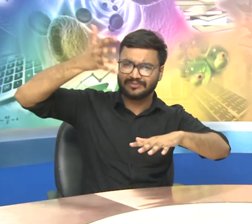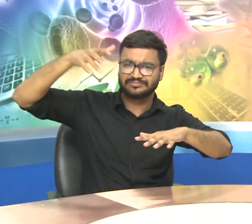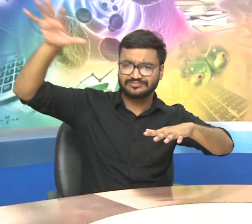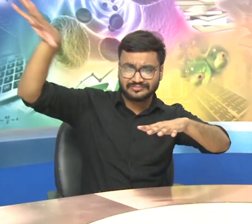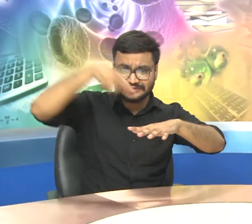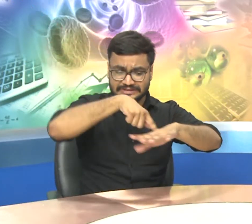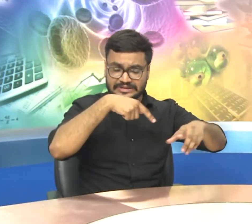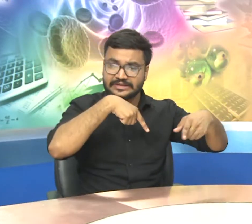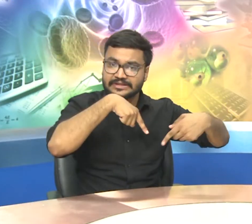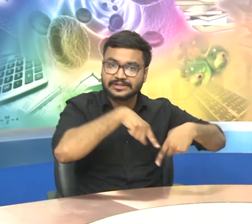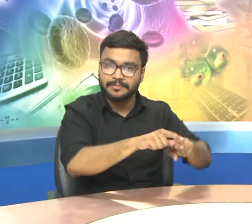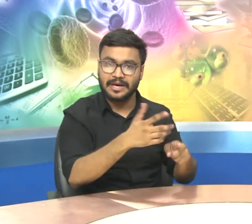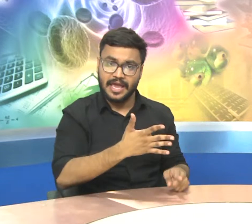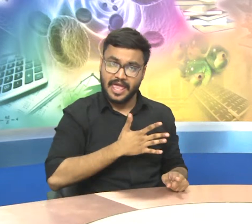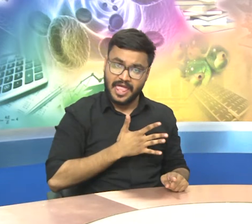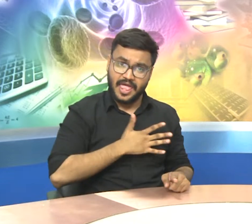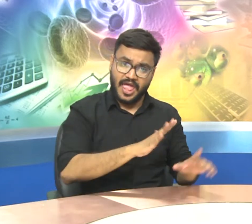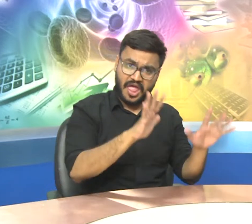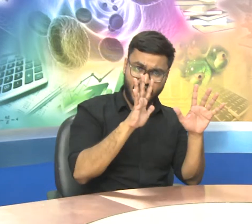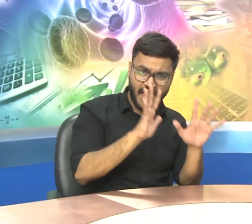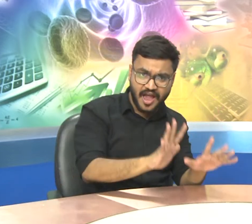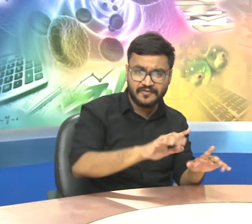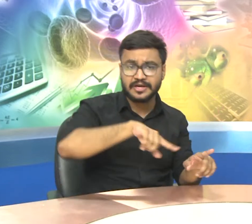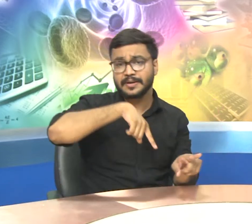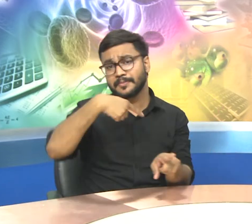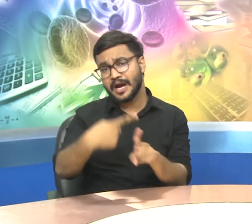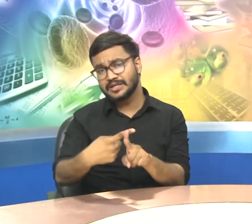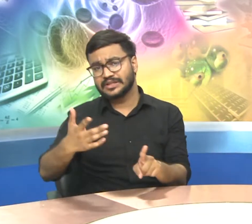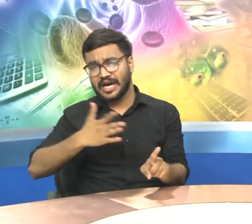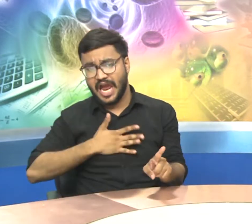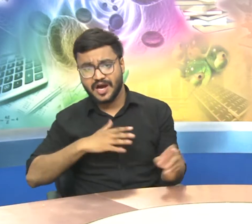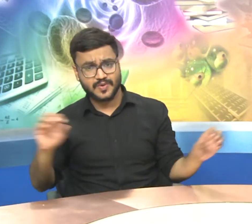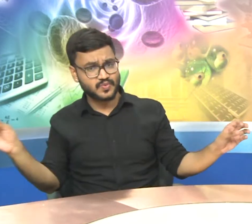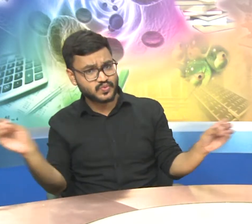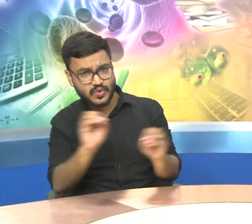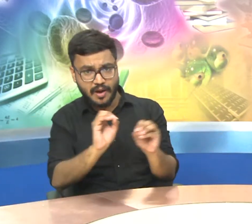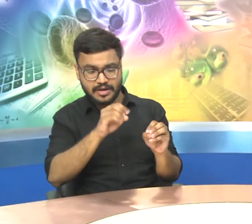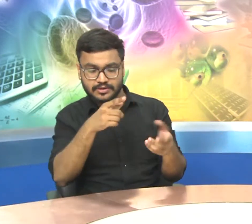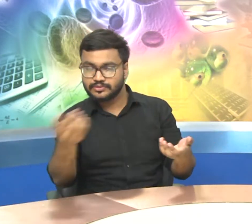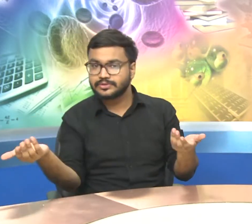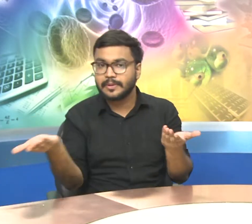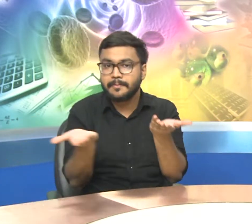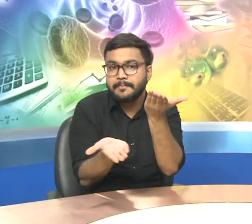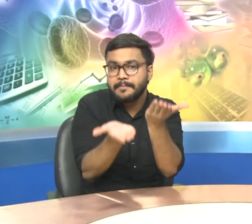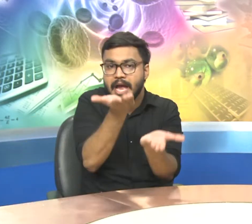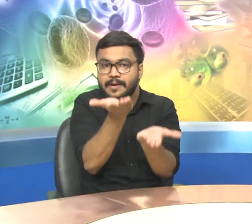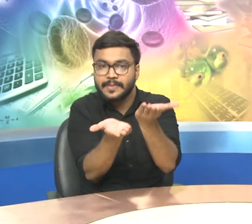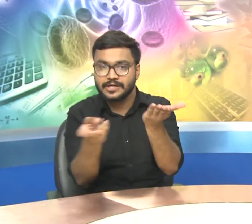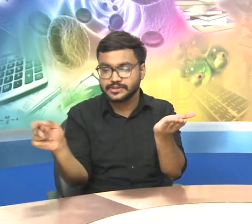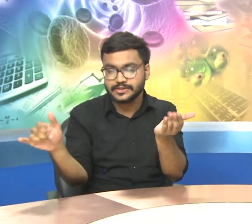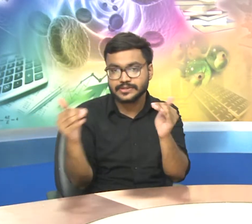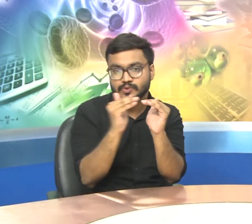energy, and it contains biotic and abiotic components.